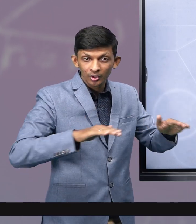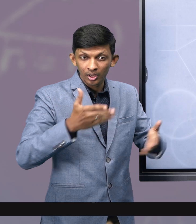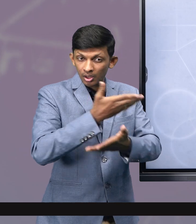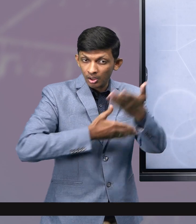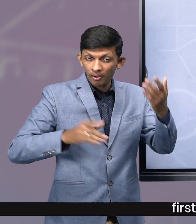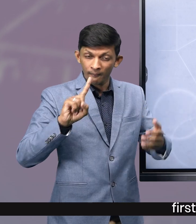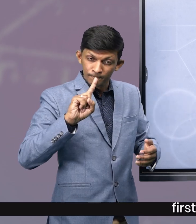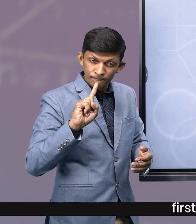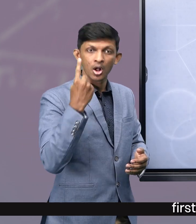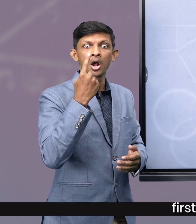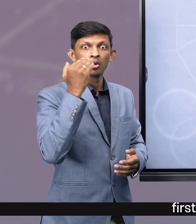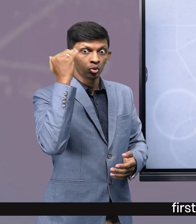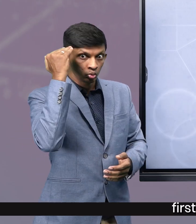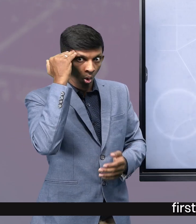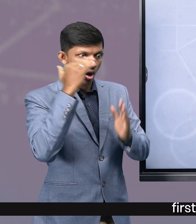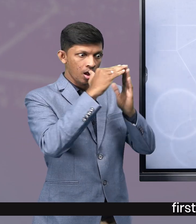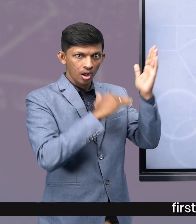Children, first let us know polygons.